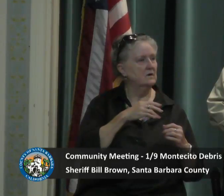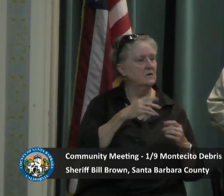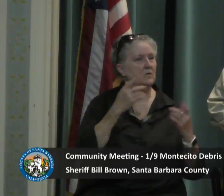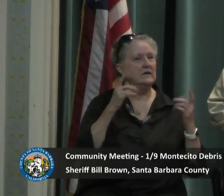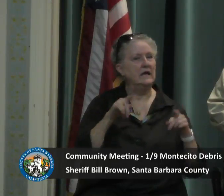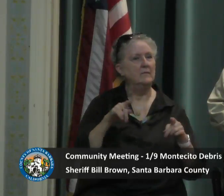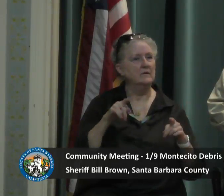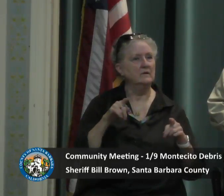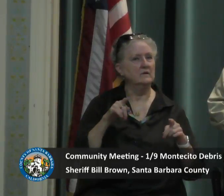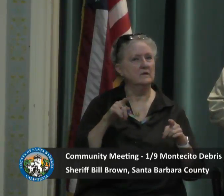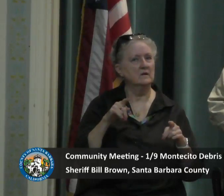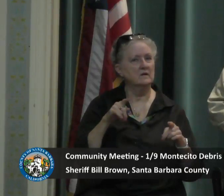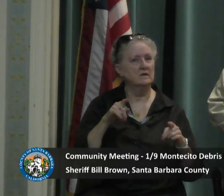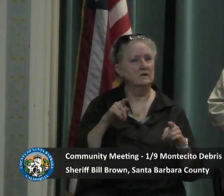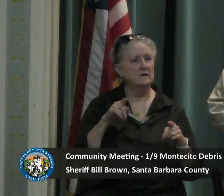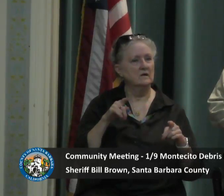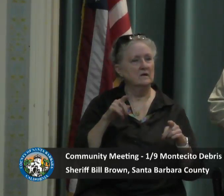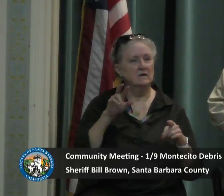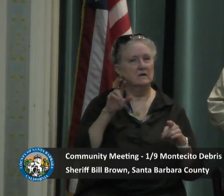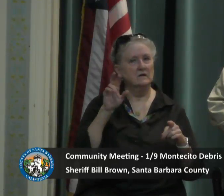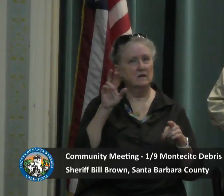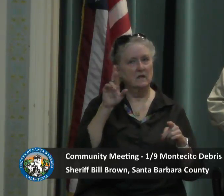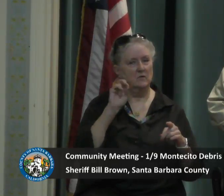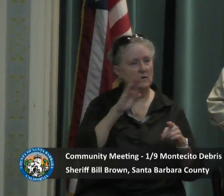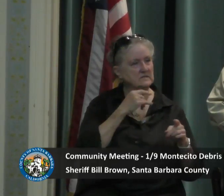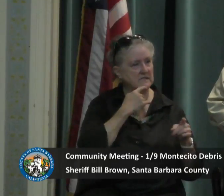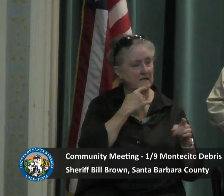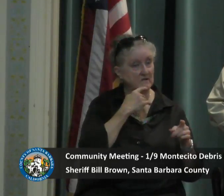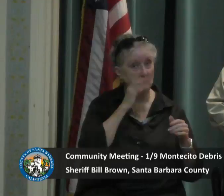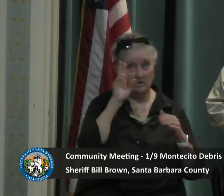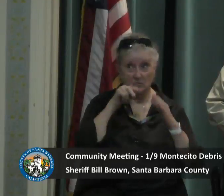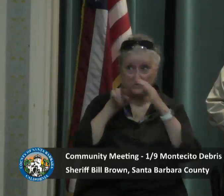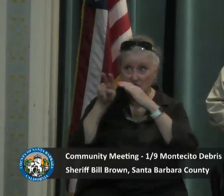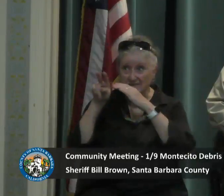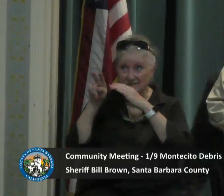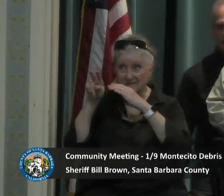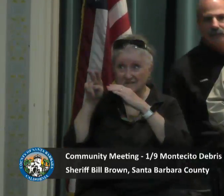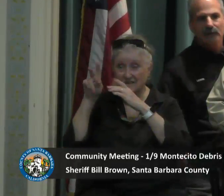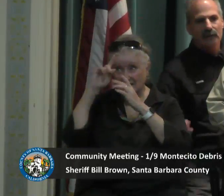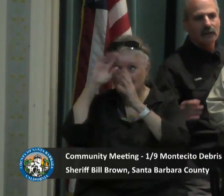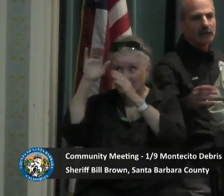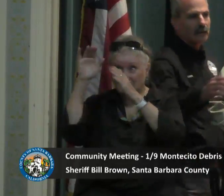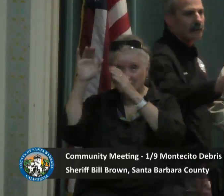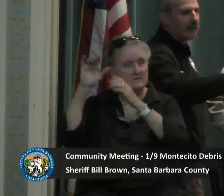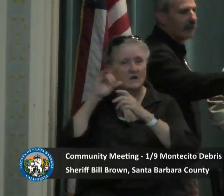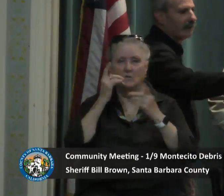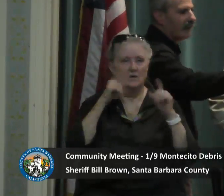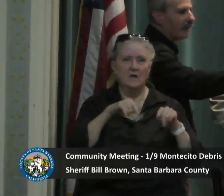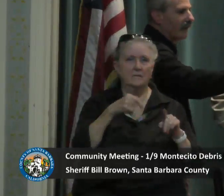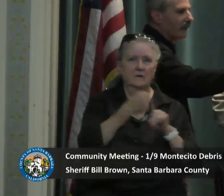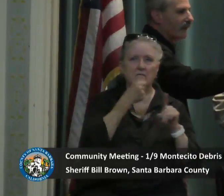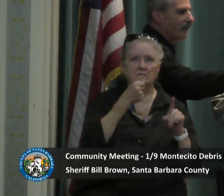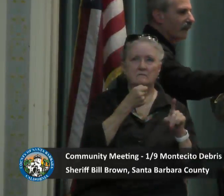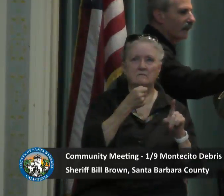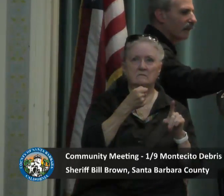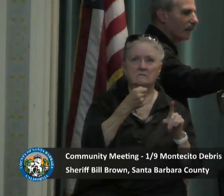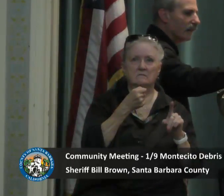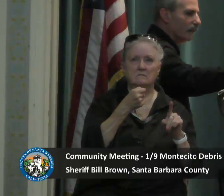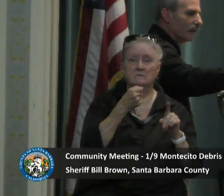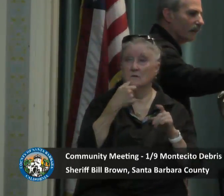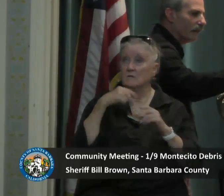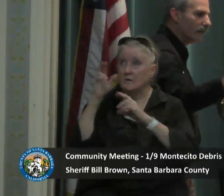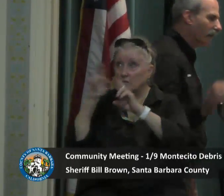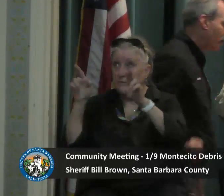what happened, as Rob said, what was predicted was not what, and what we prepared